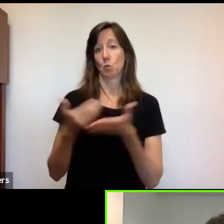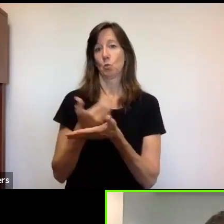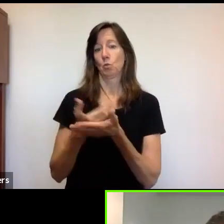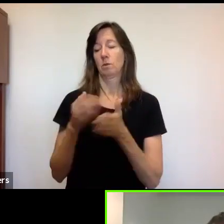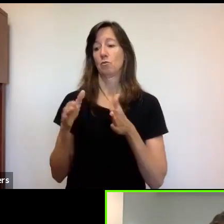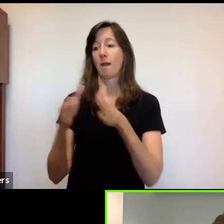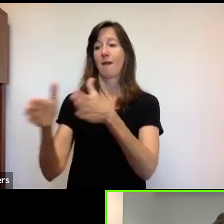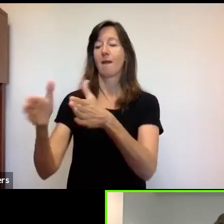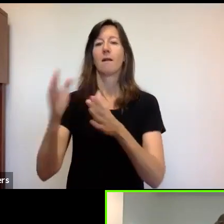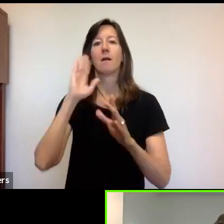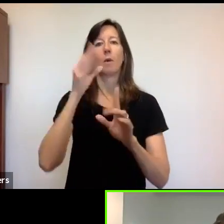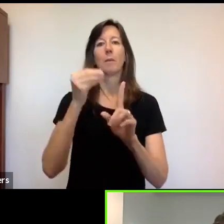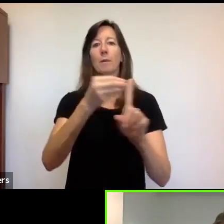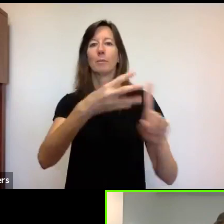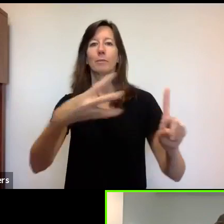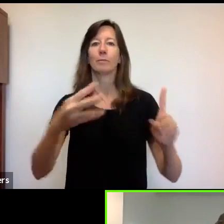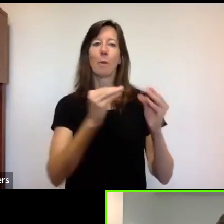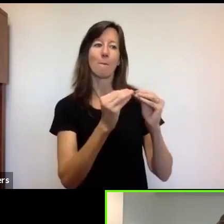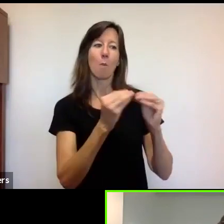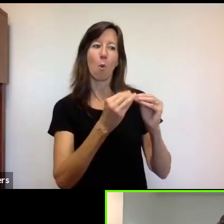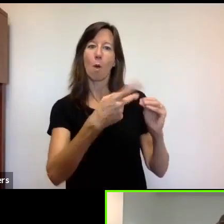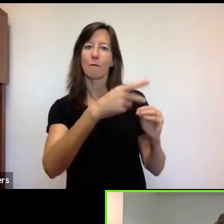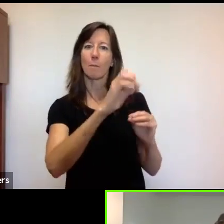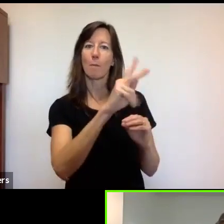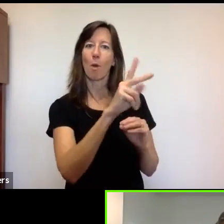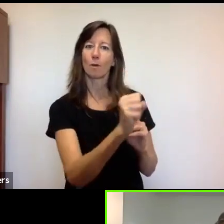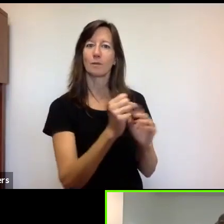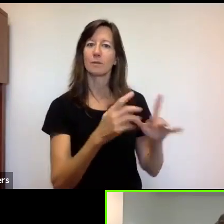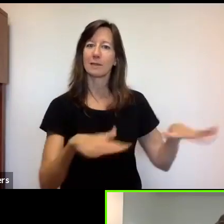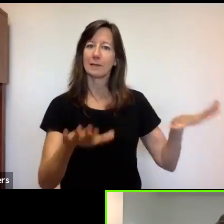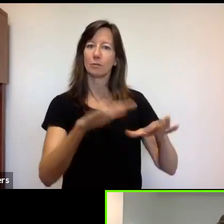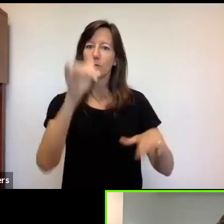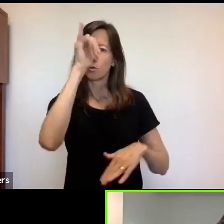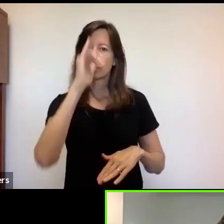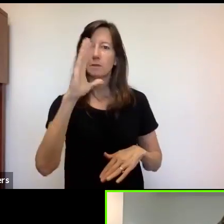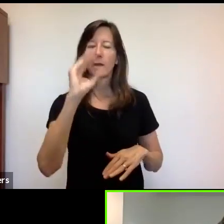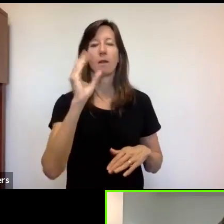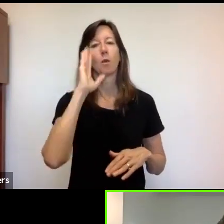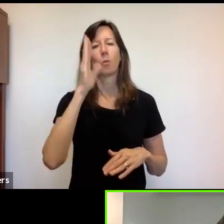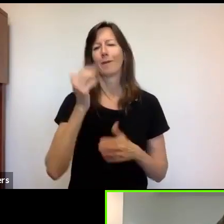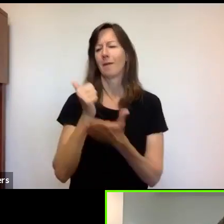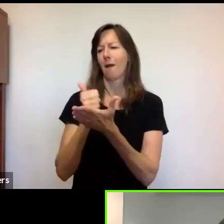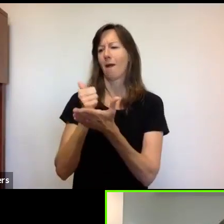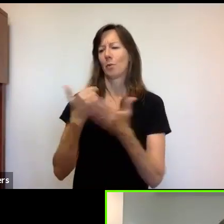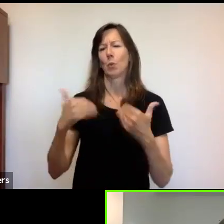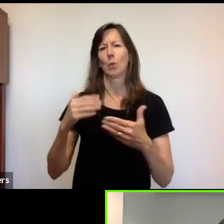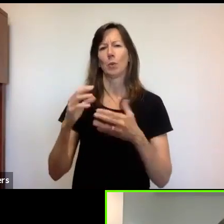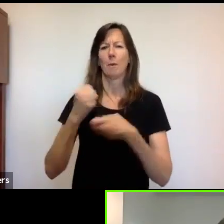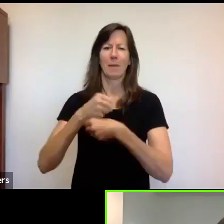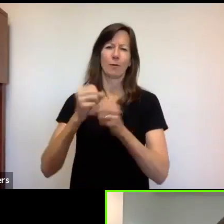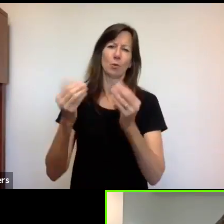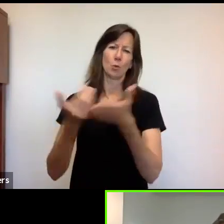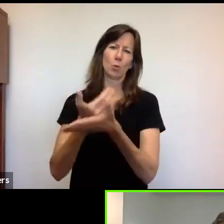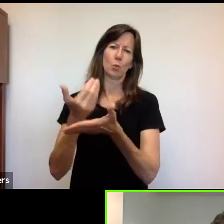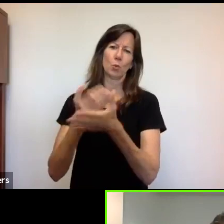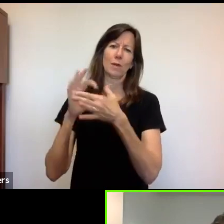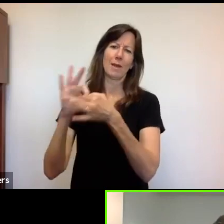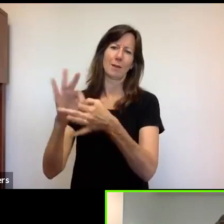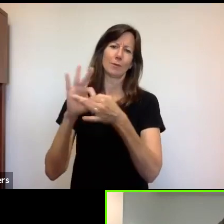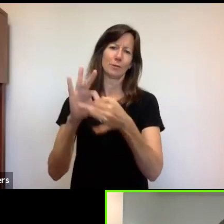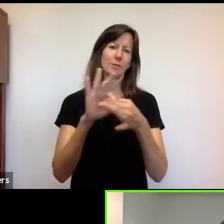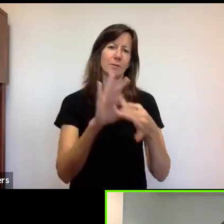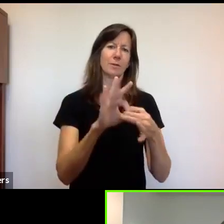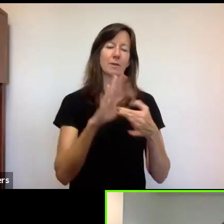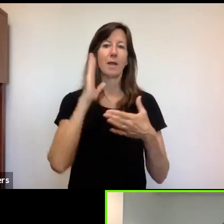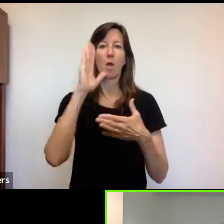county's successful linear parks, will really truly help us to create new connections and help to transform this central corridor in the